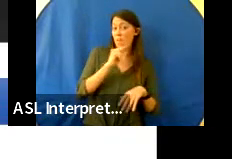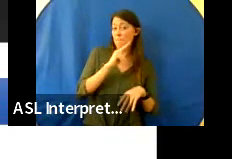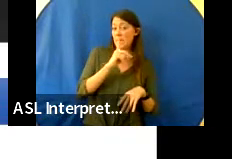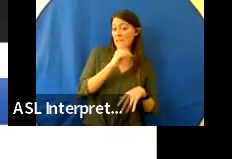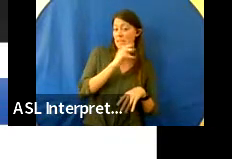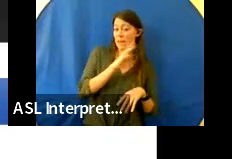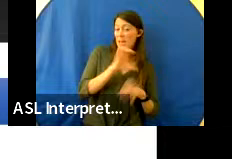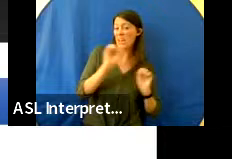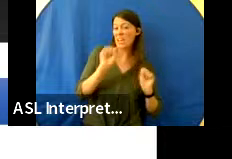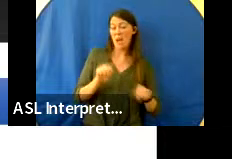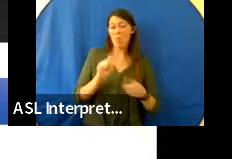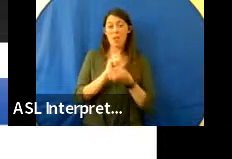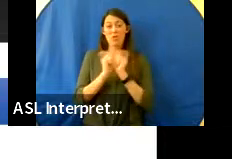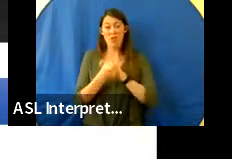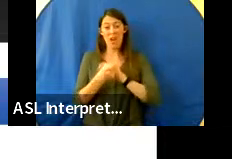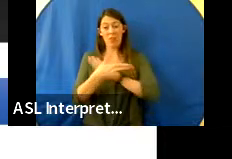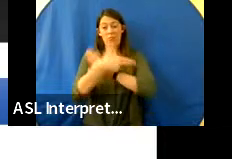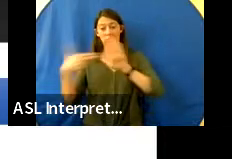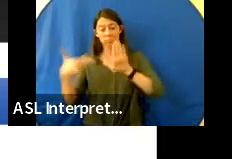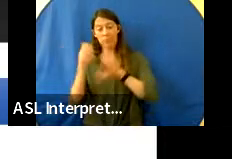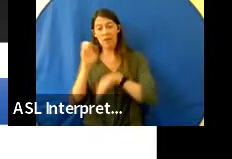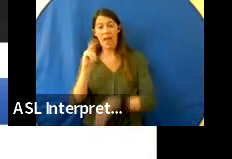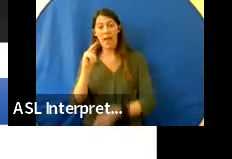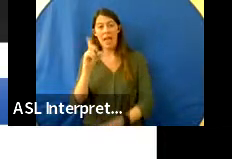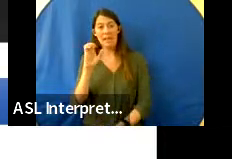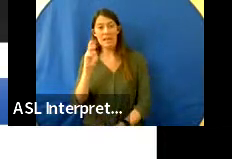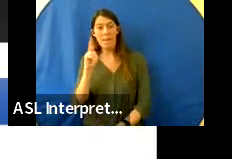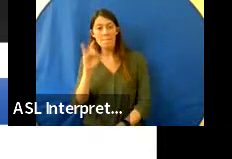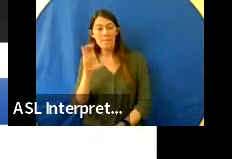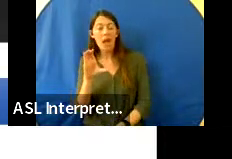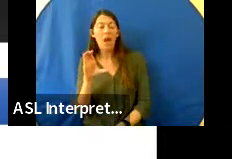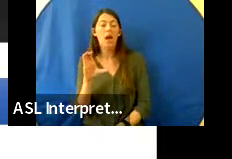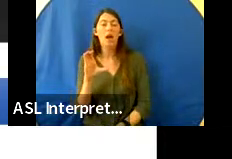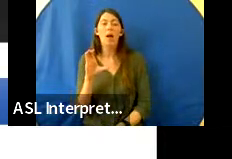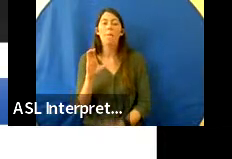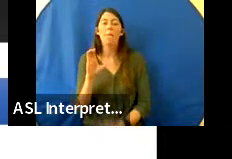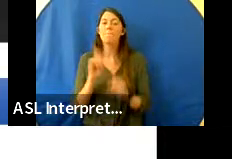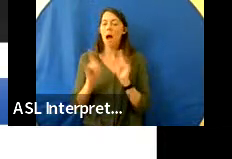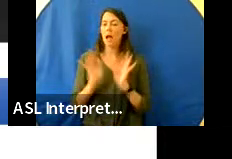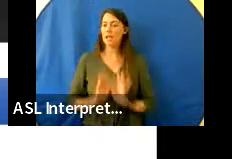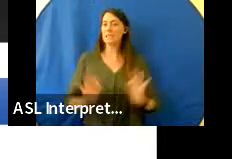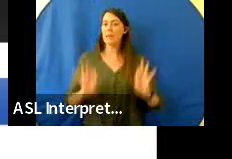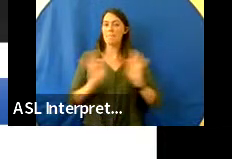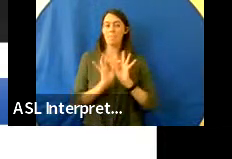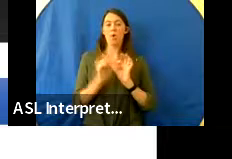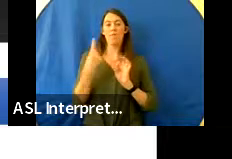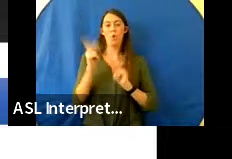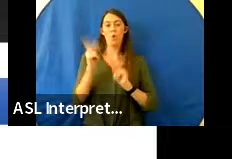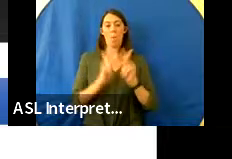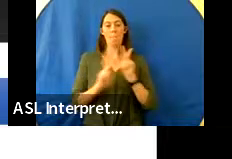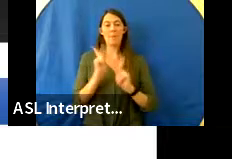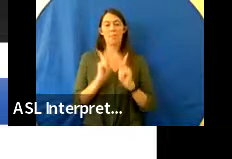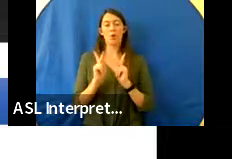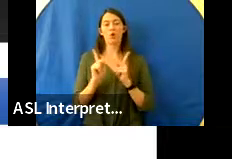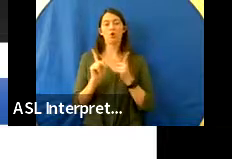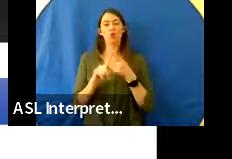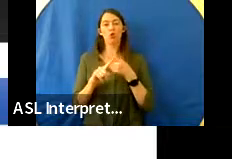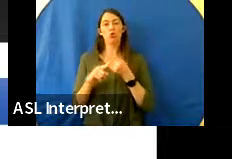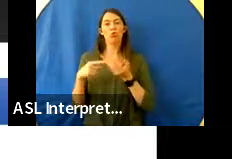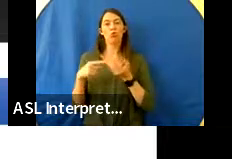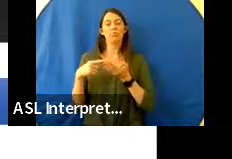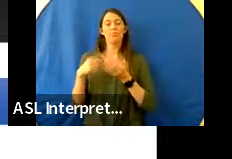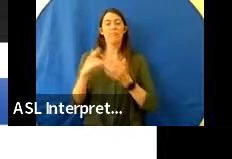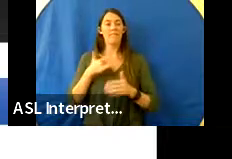it's important for all of us to be comfortable talking about this in some fashion, or having